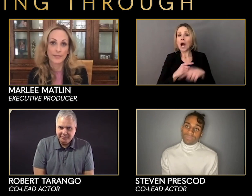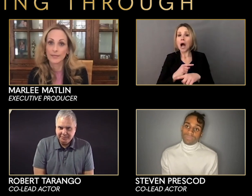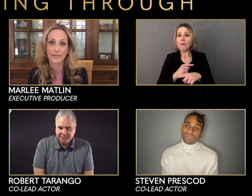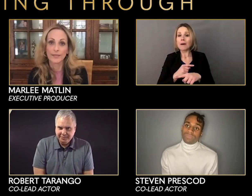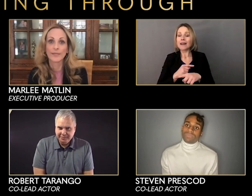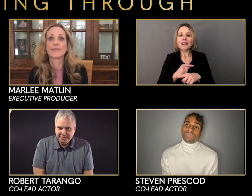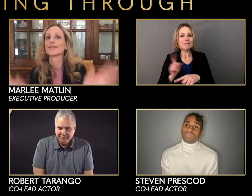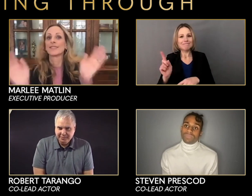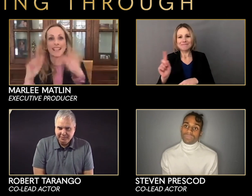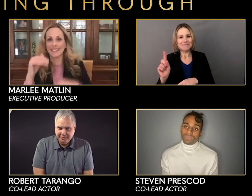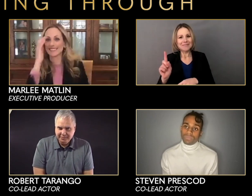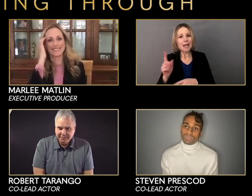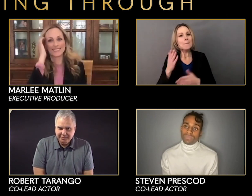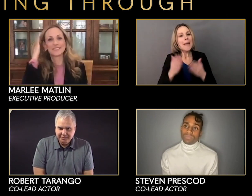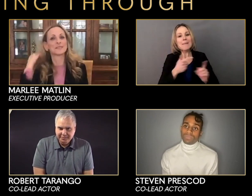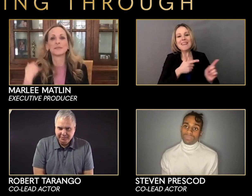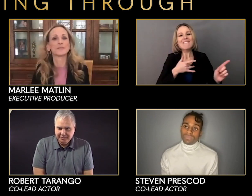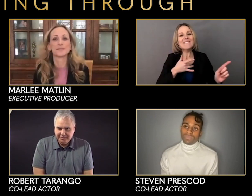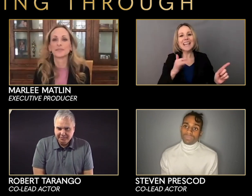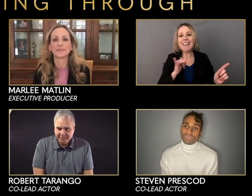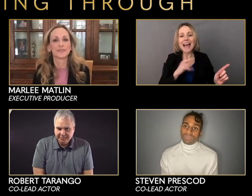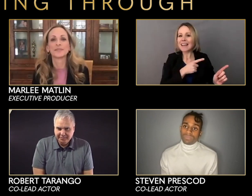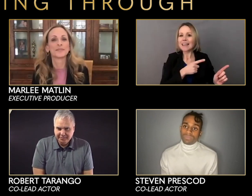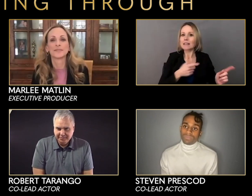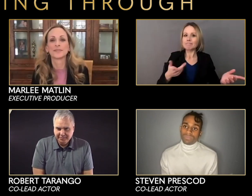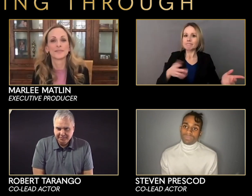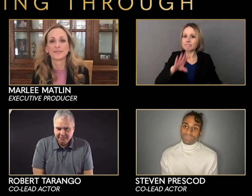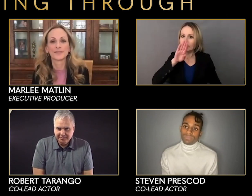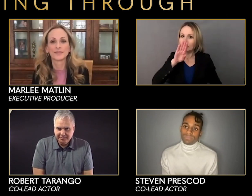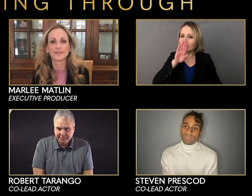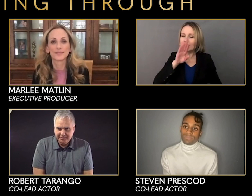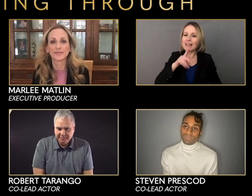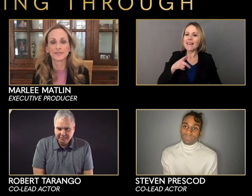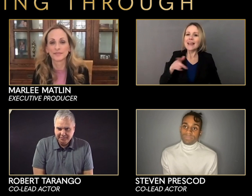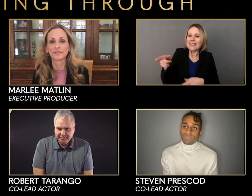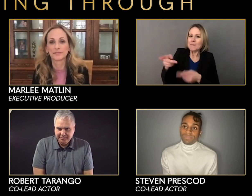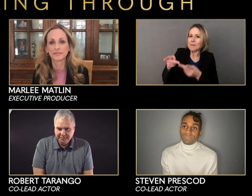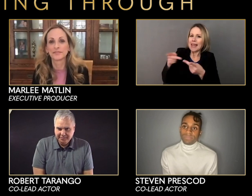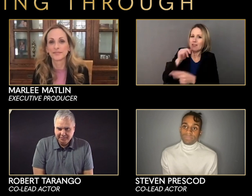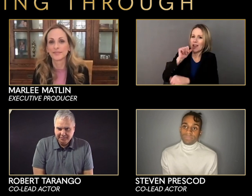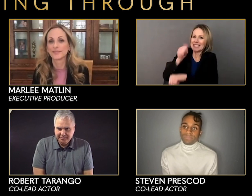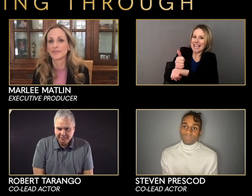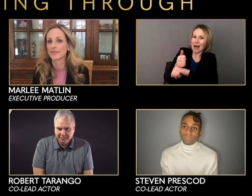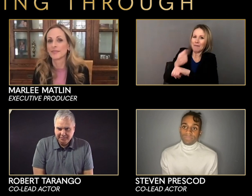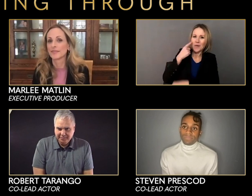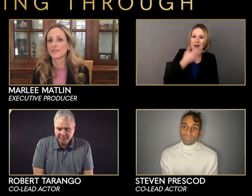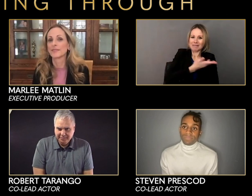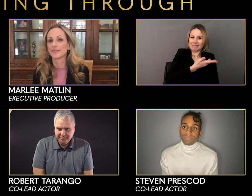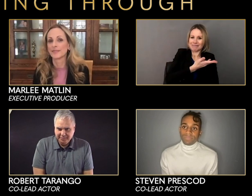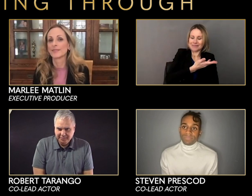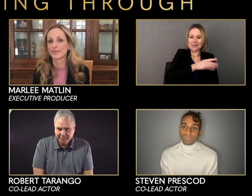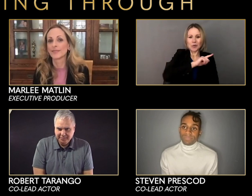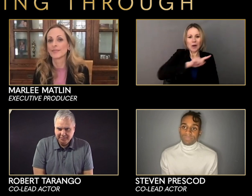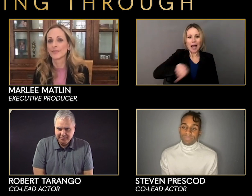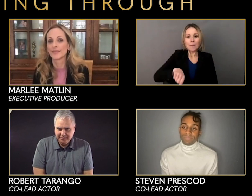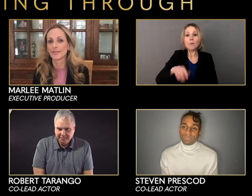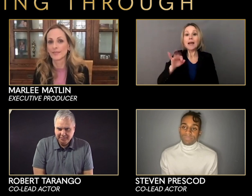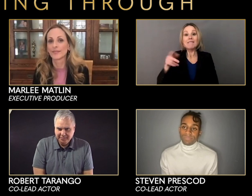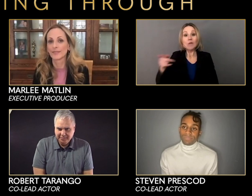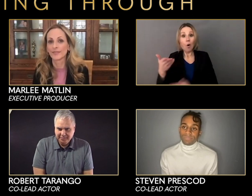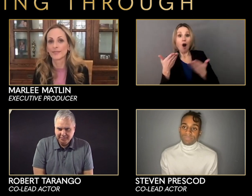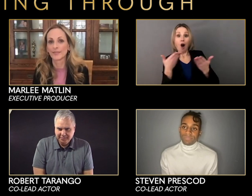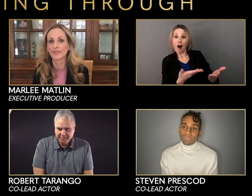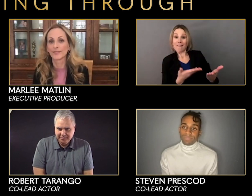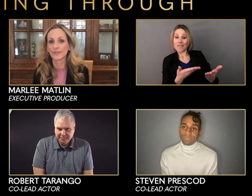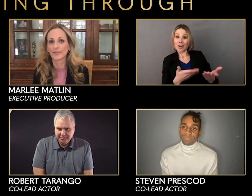come. So if you offer something that says, I'm working on it, more people will come. But I also think